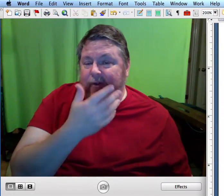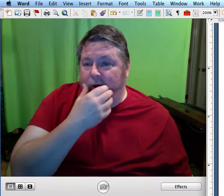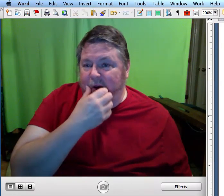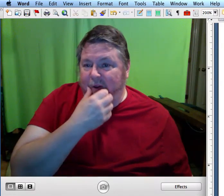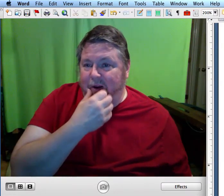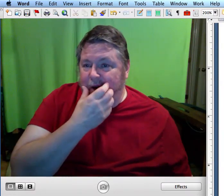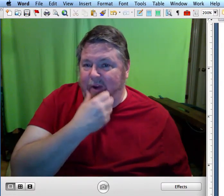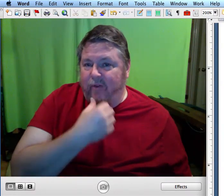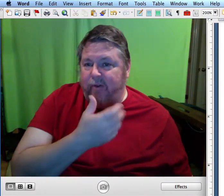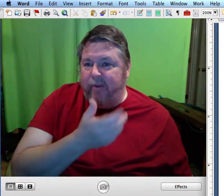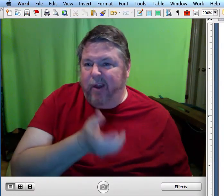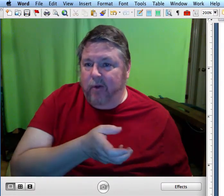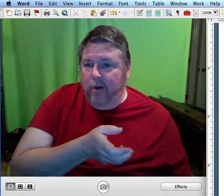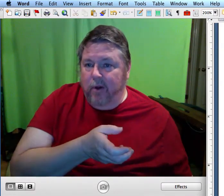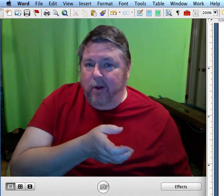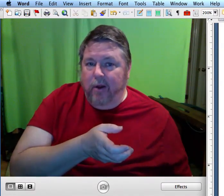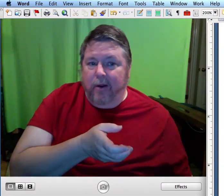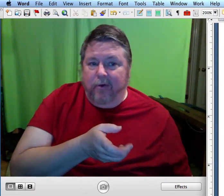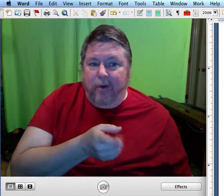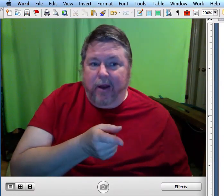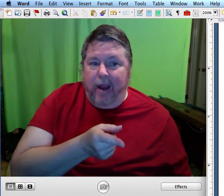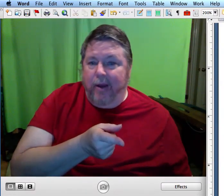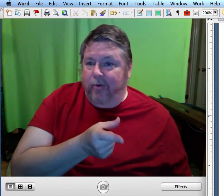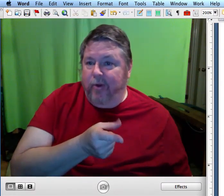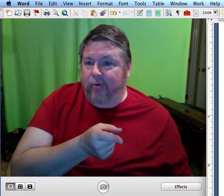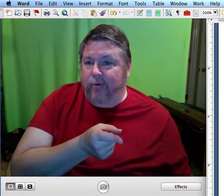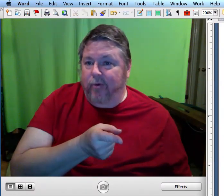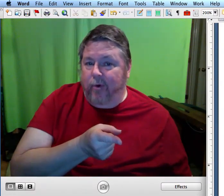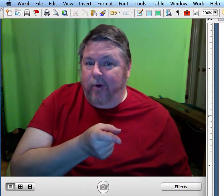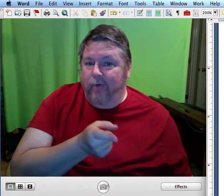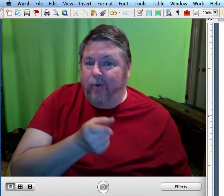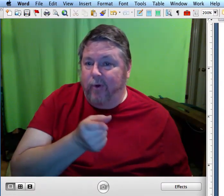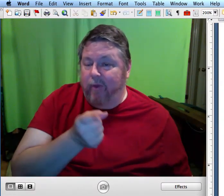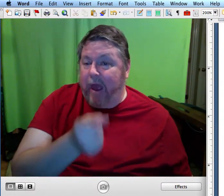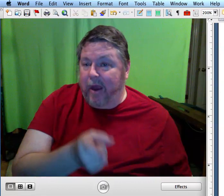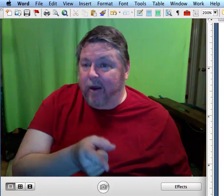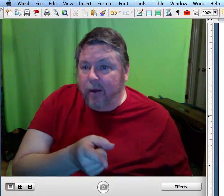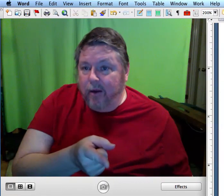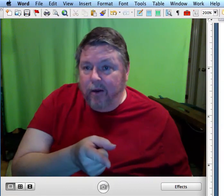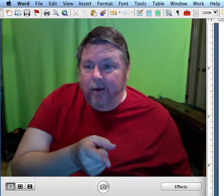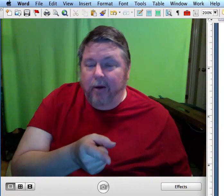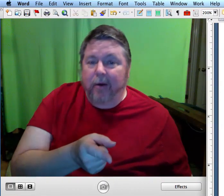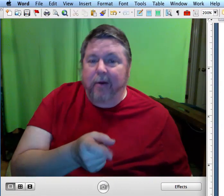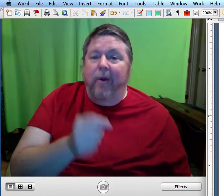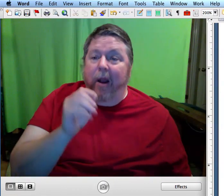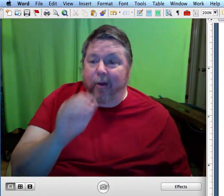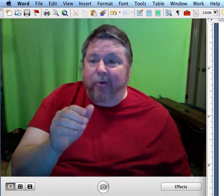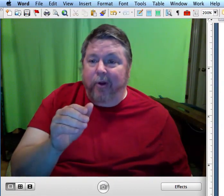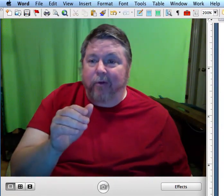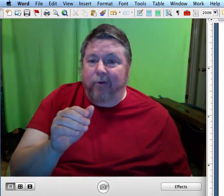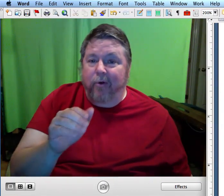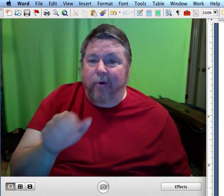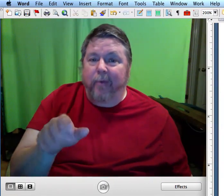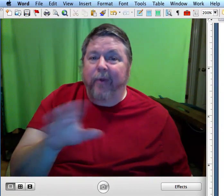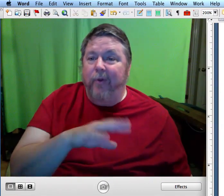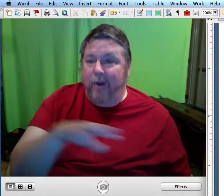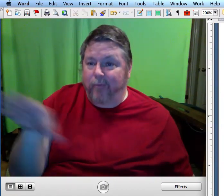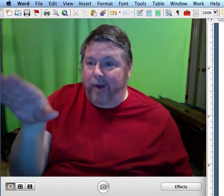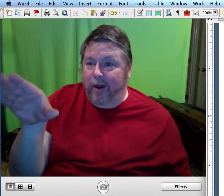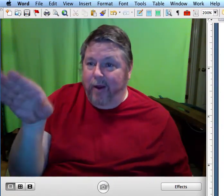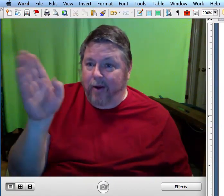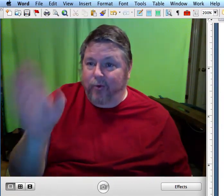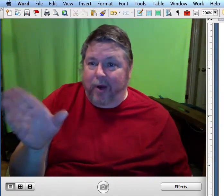of started it and you identified a few things. Because you'll get 80% of your score if you do that. You'll get 100% of your score if you